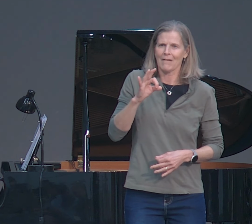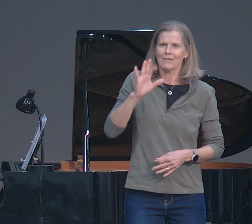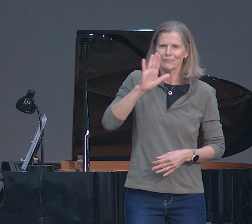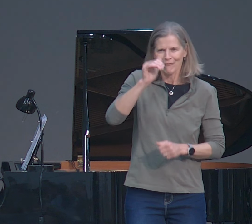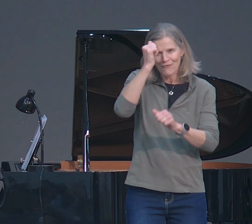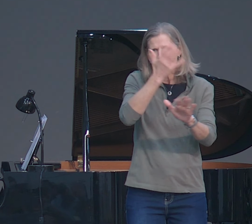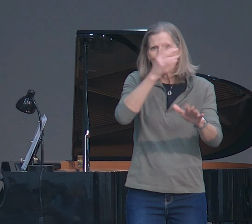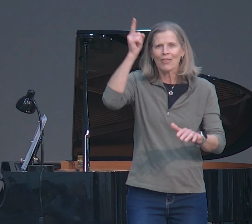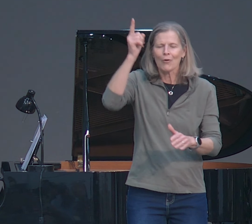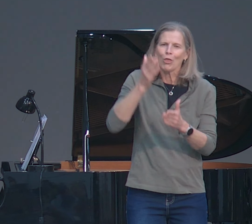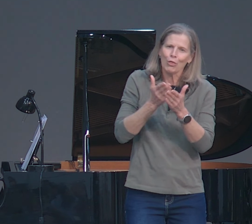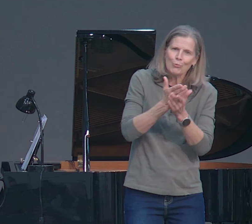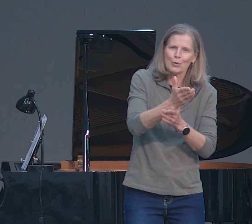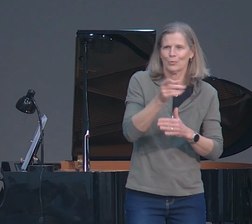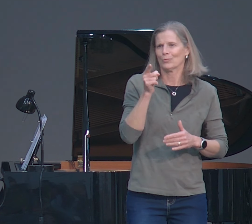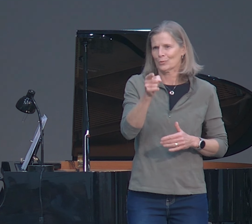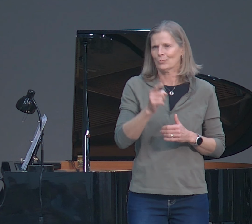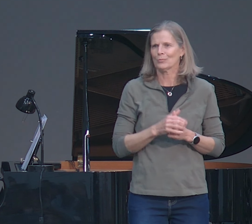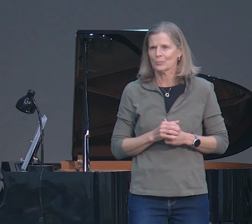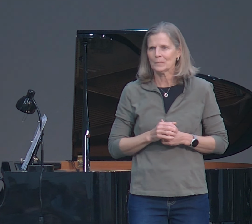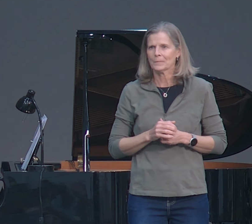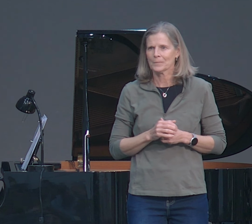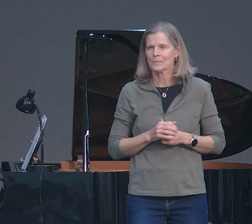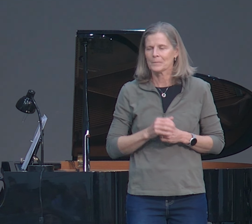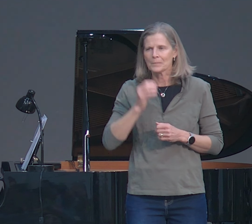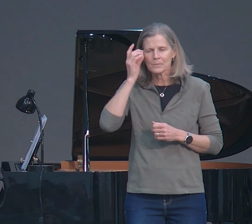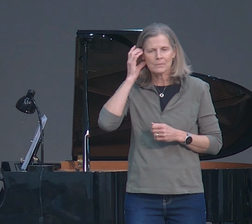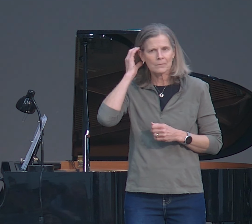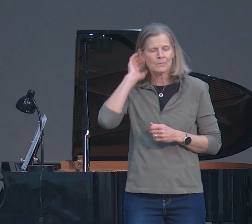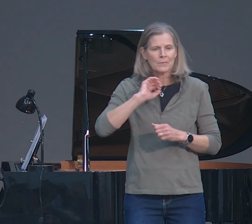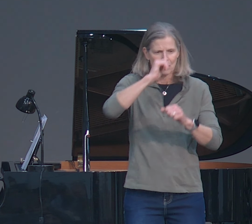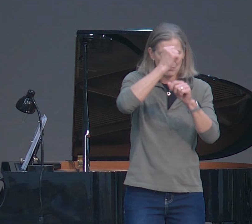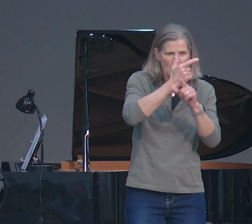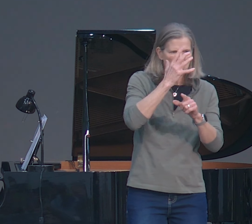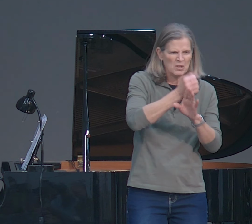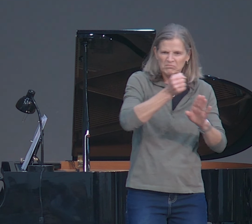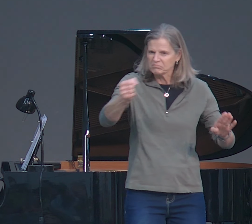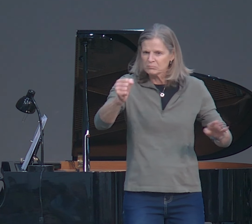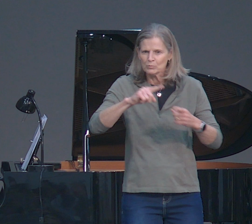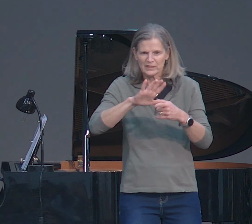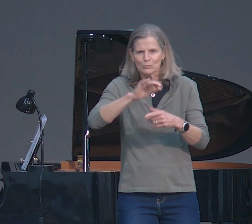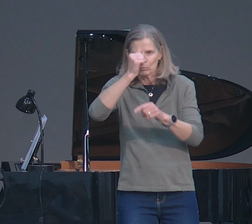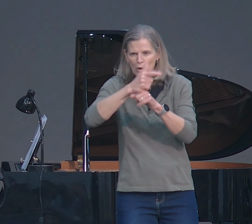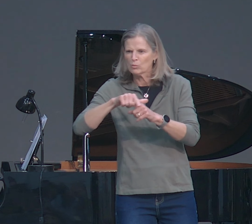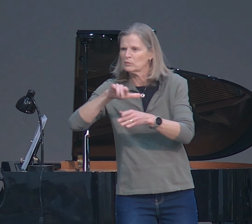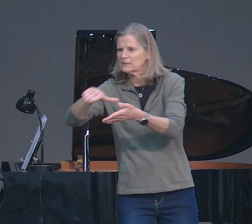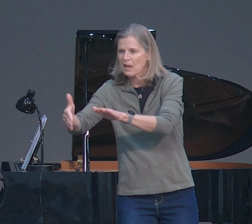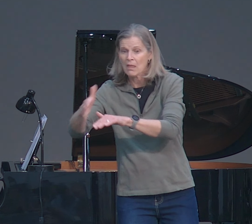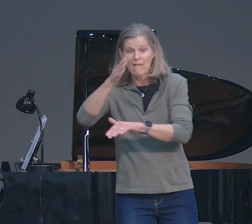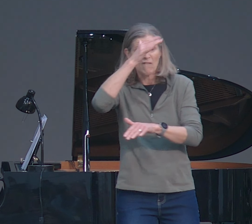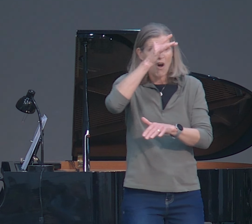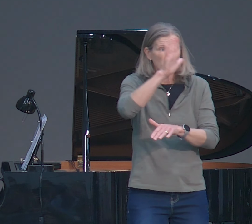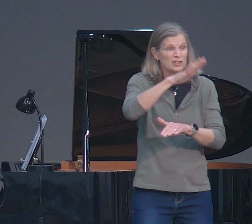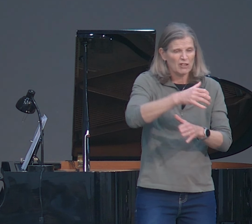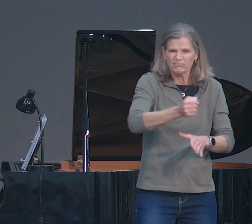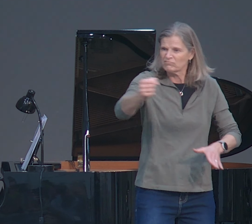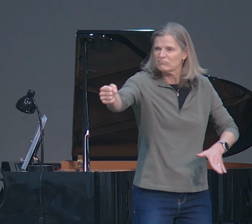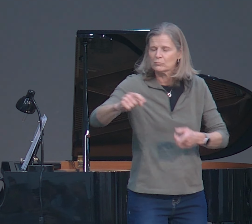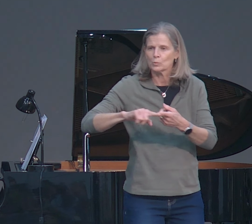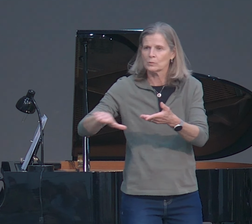speaking through you. Brother will deliver brother over to death, and the father his